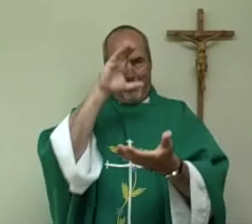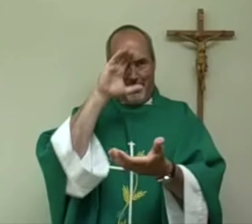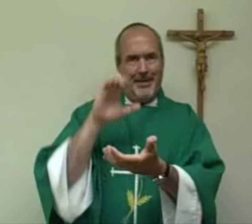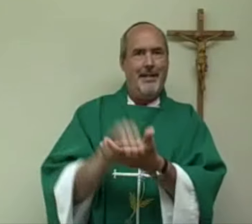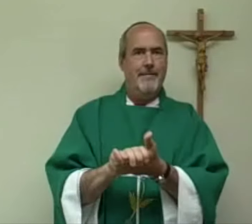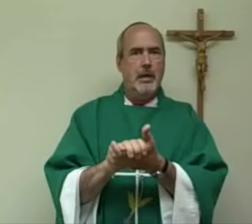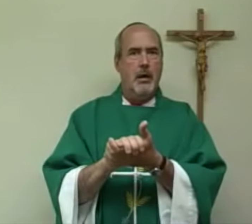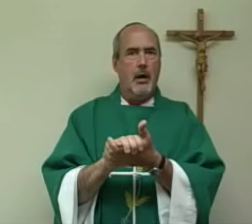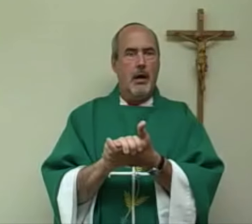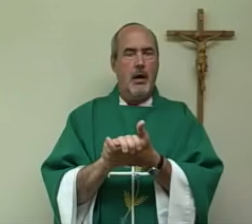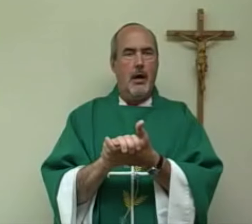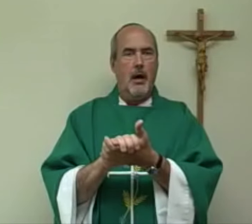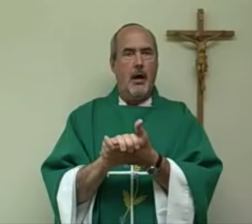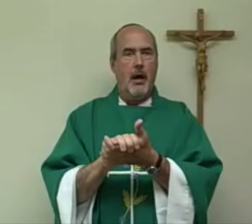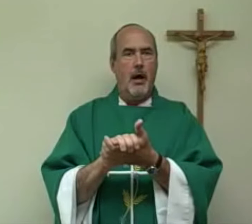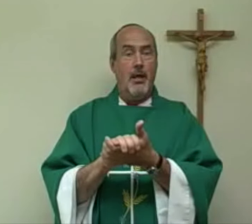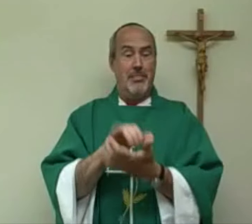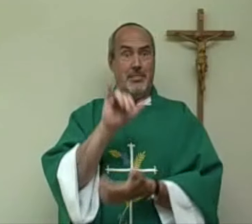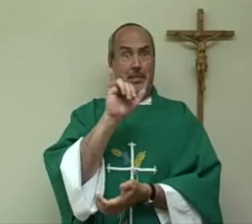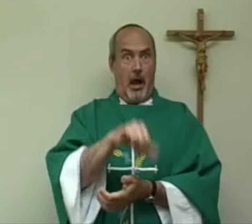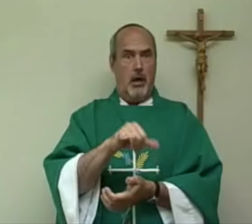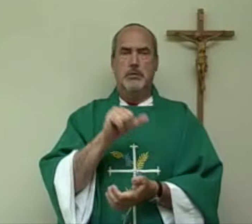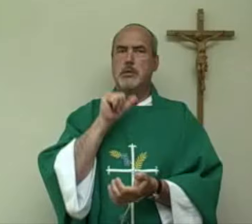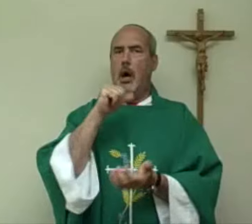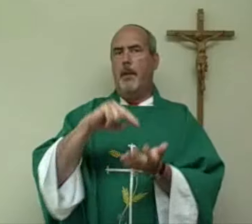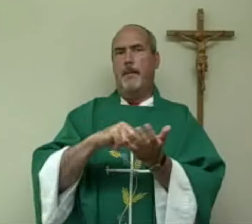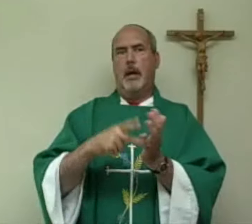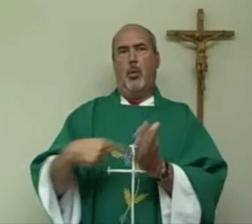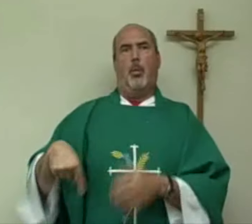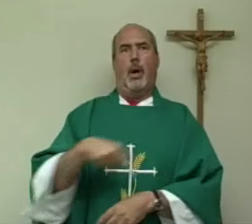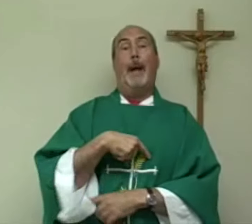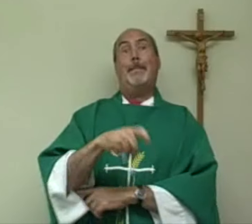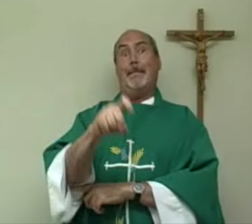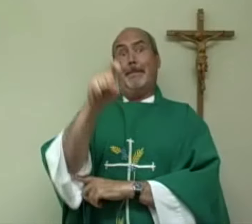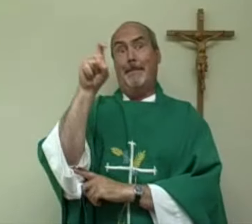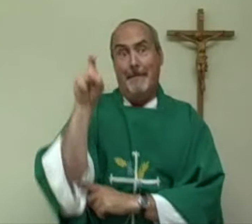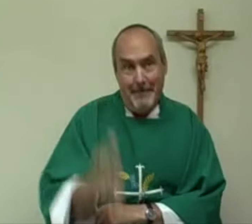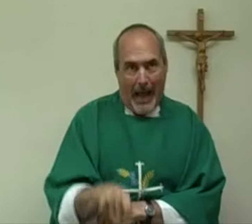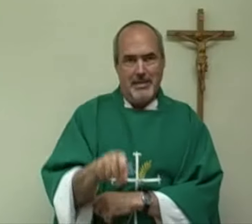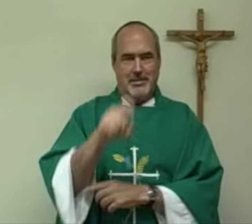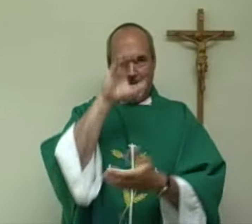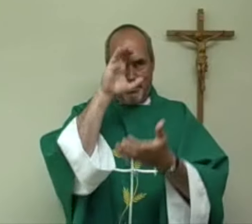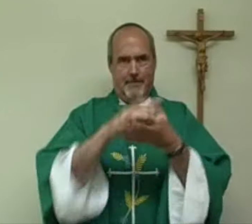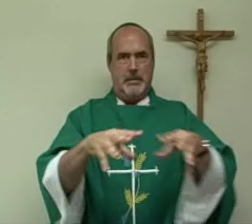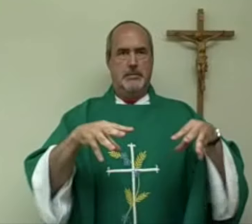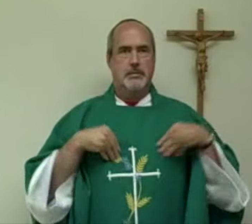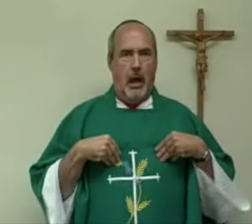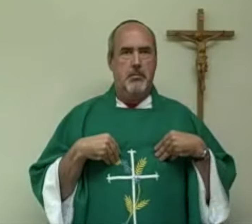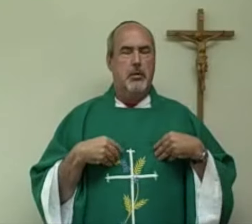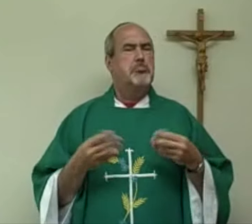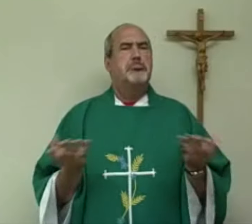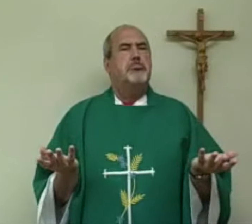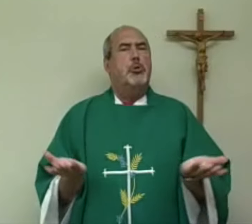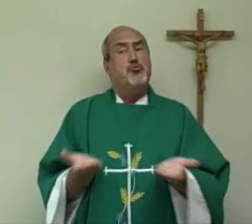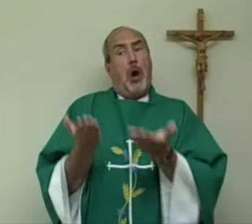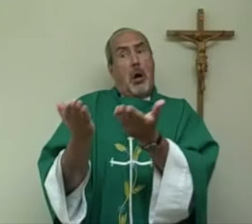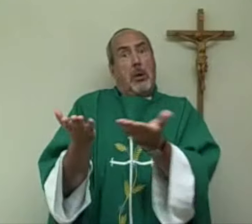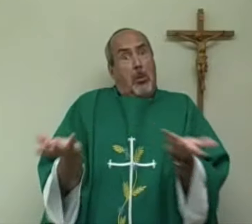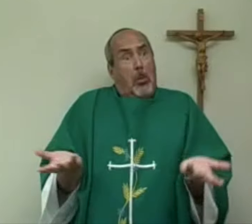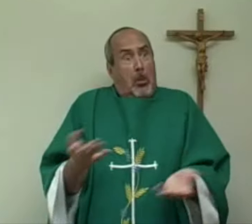is worthy of our belief and consideration. Now, that doesn't necessarily mean that all of us have to